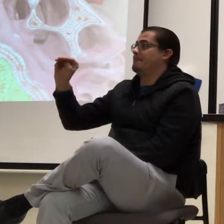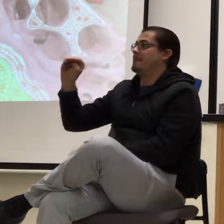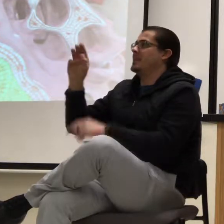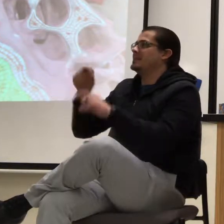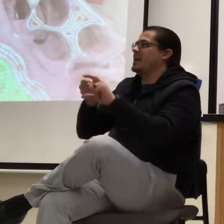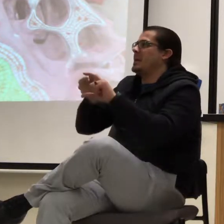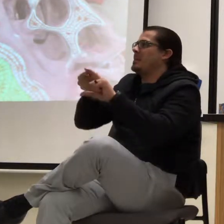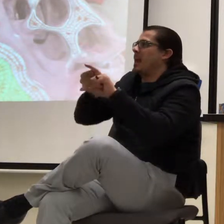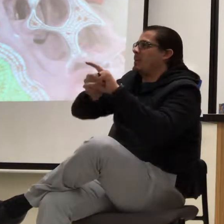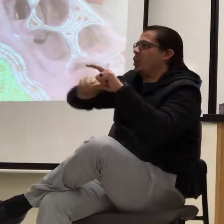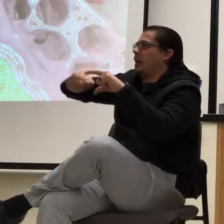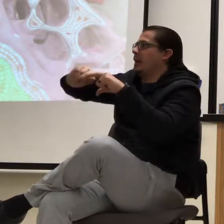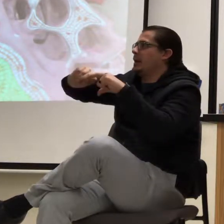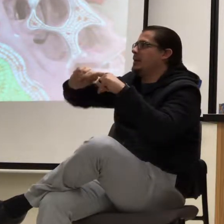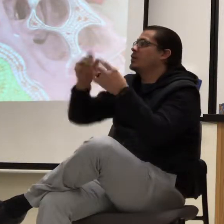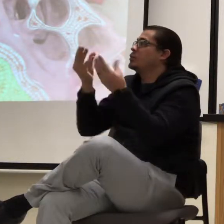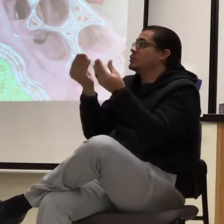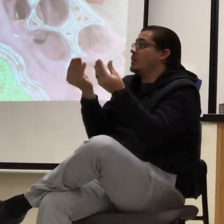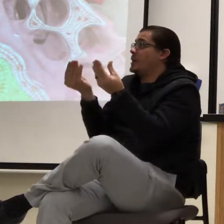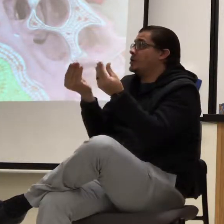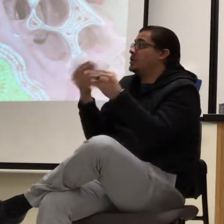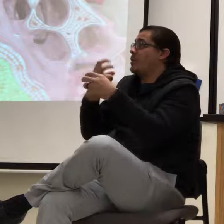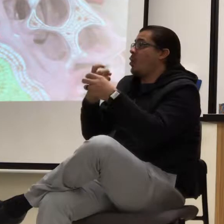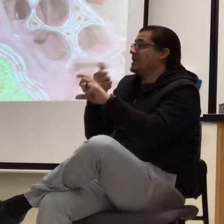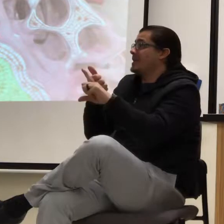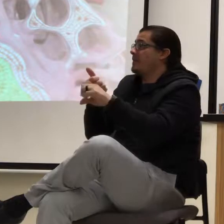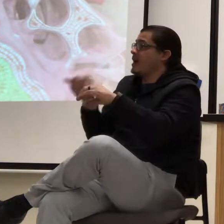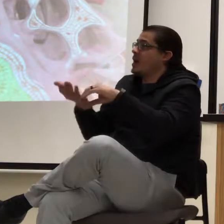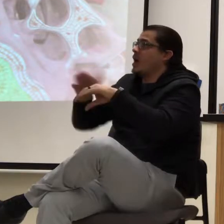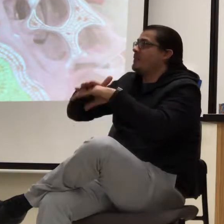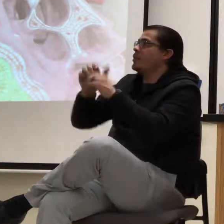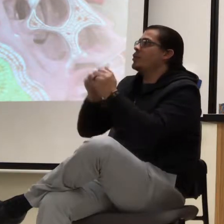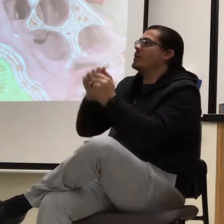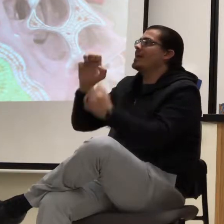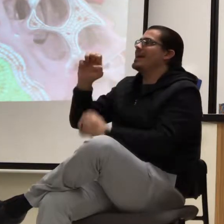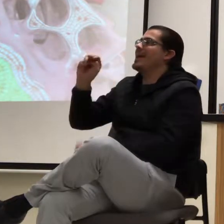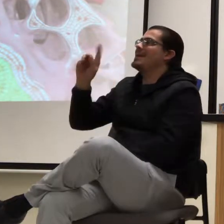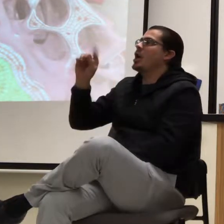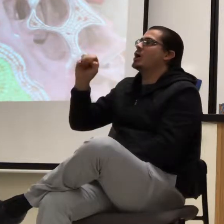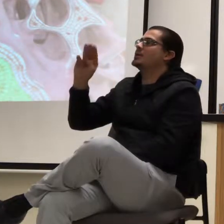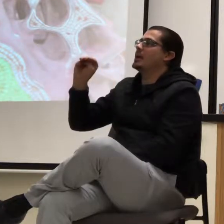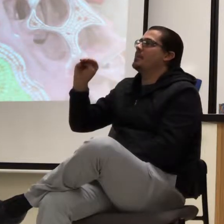So spongy bone is covered with an endosteum.